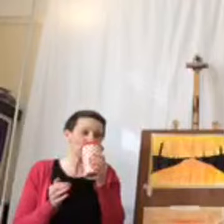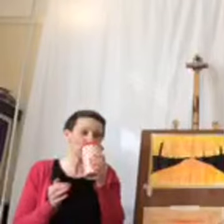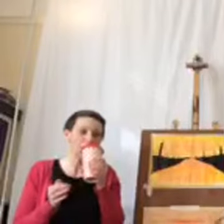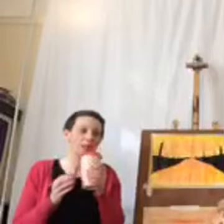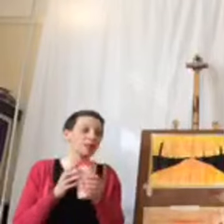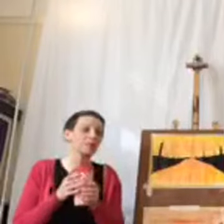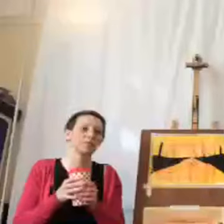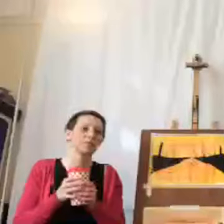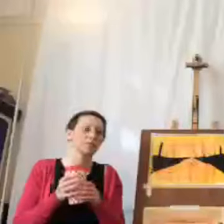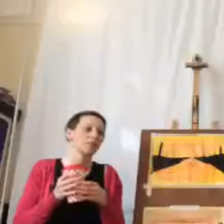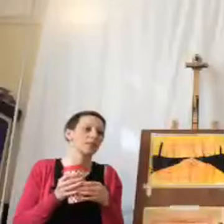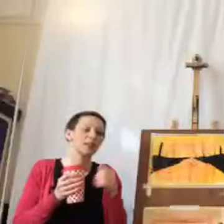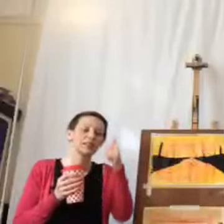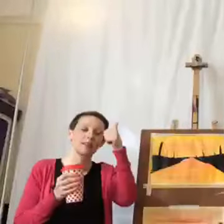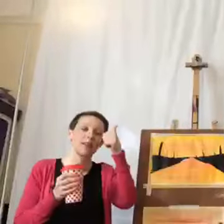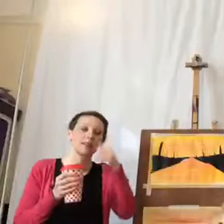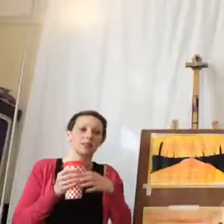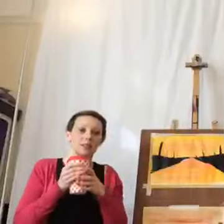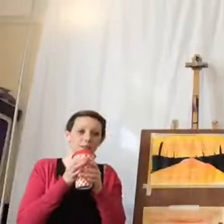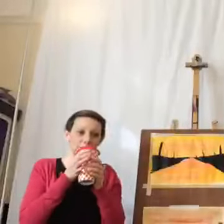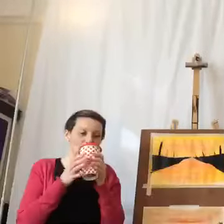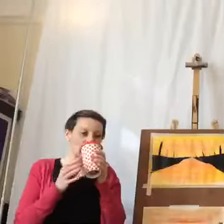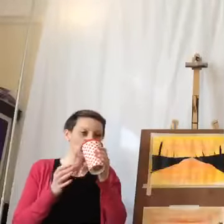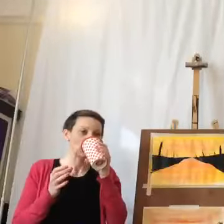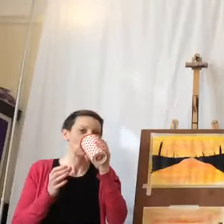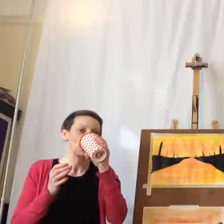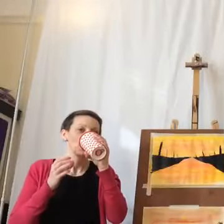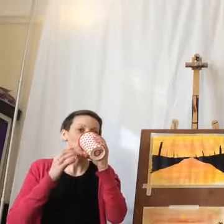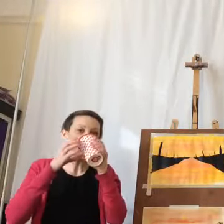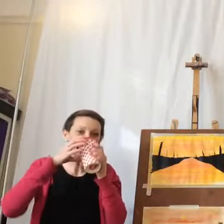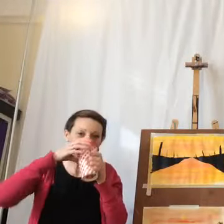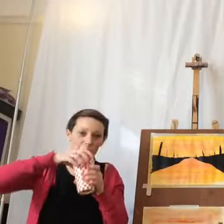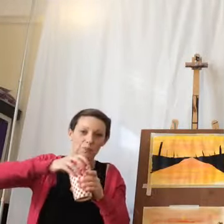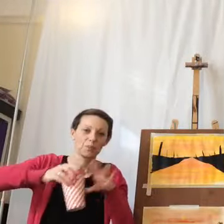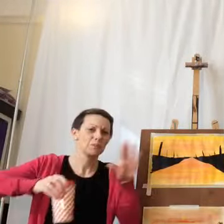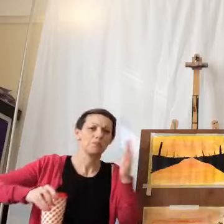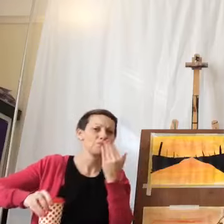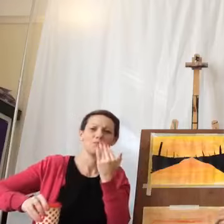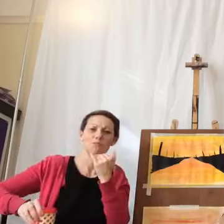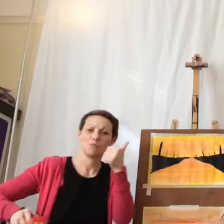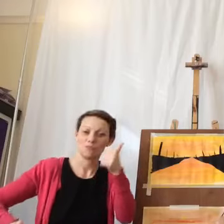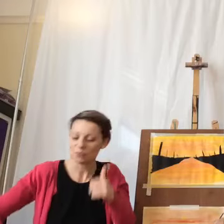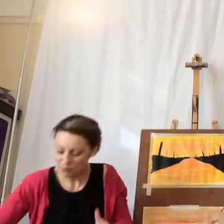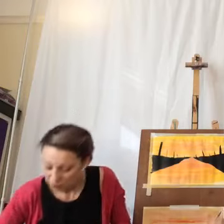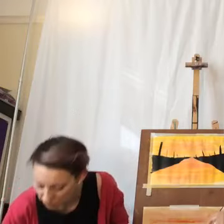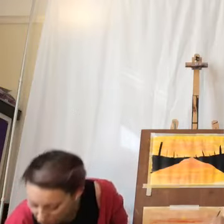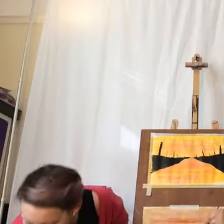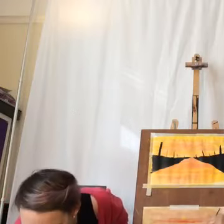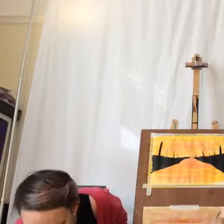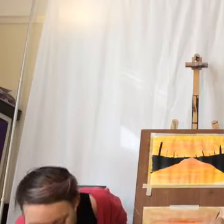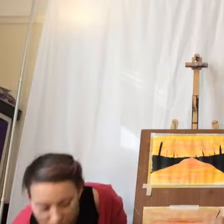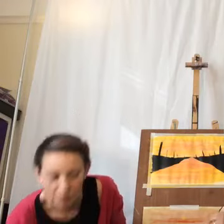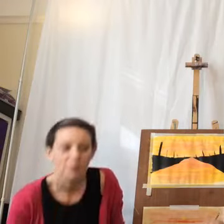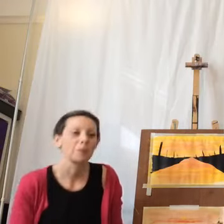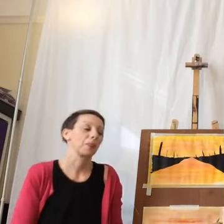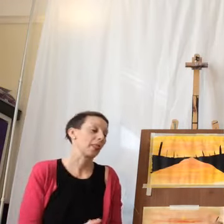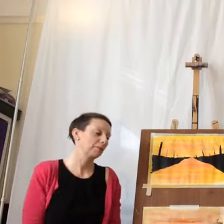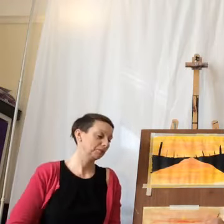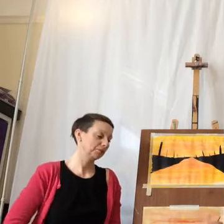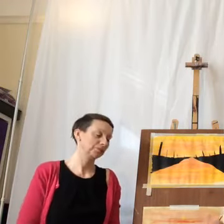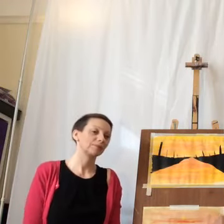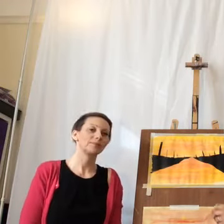red. No, that's fine. Excellent. There are no mistakes, just happy accidents. From the great Bob